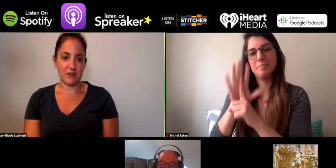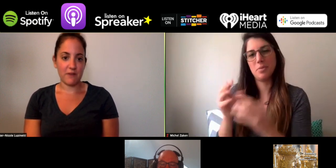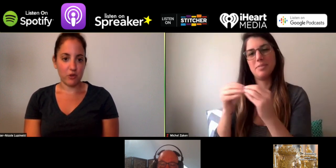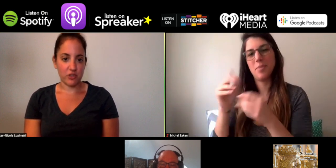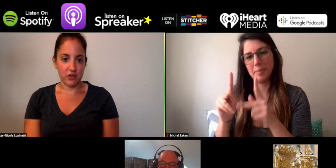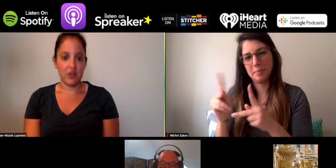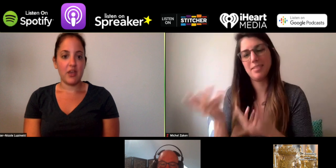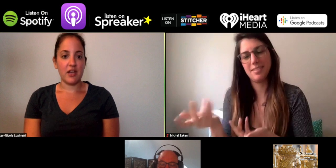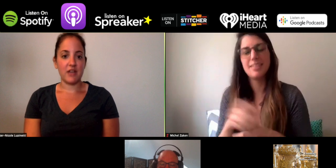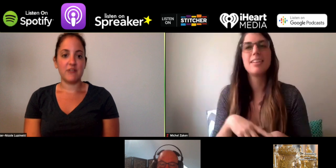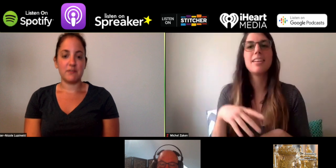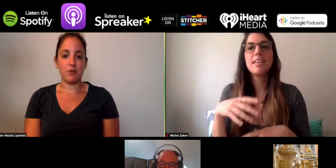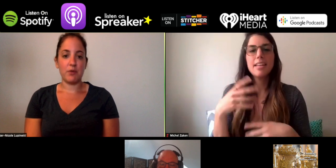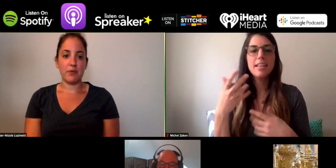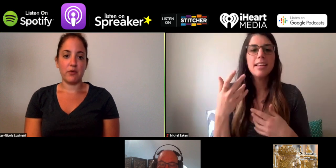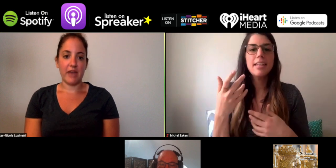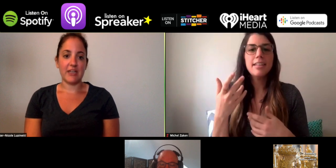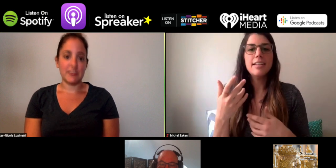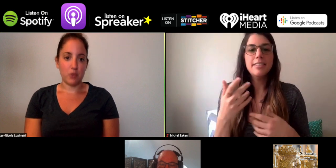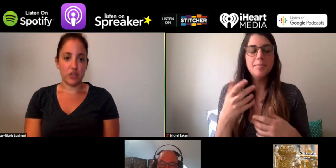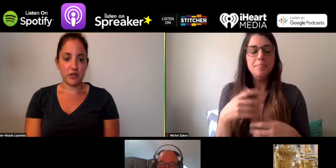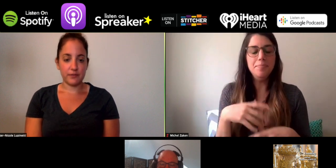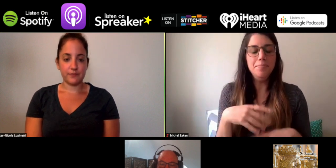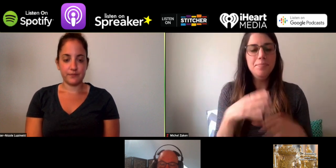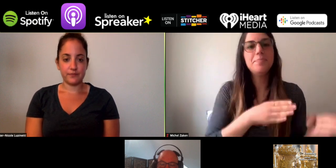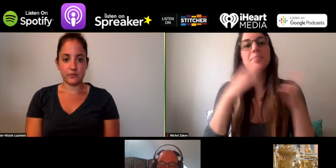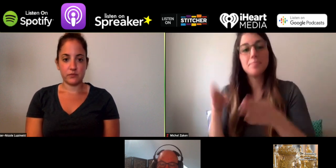about deaf culture. And it gives more people that exposure.